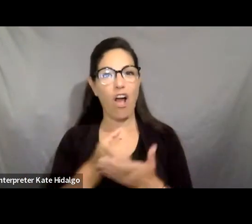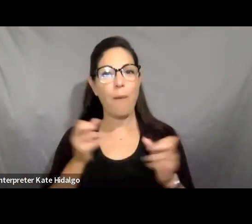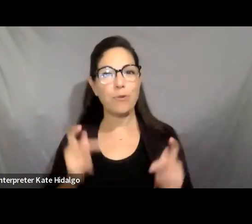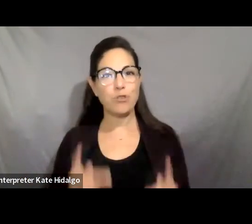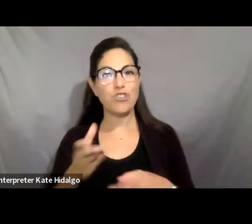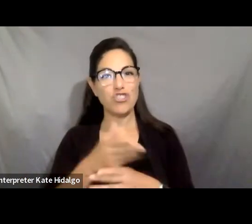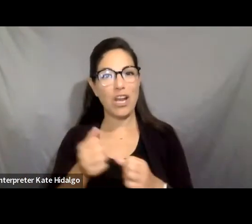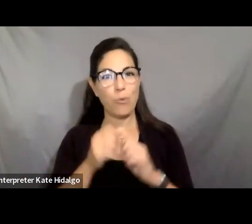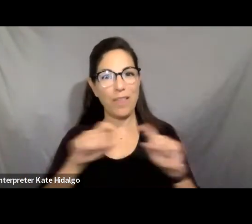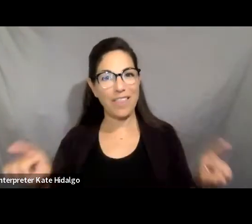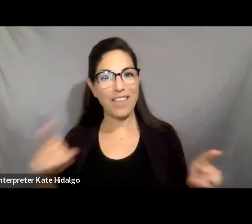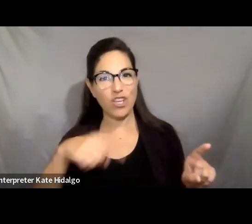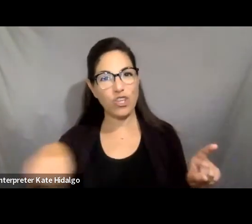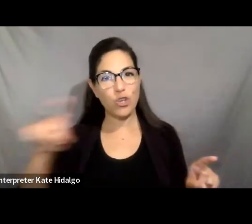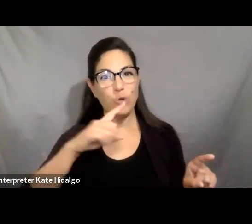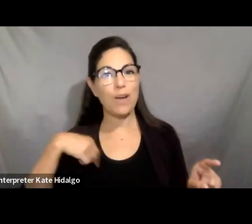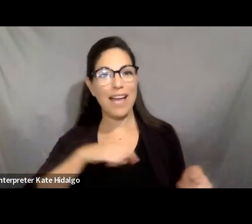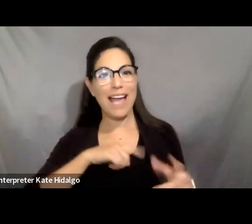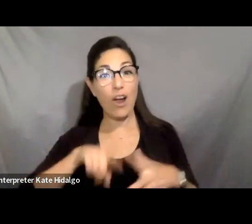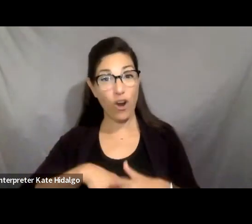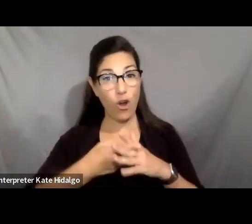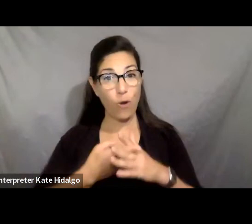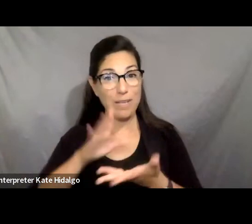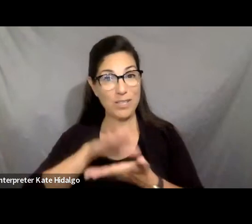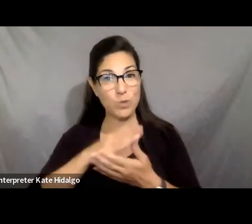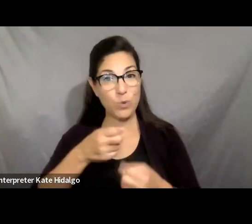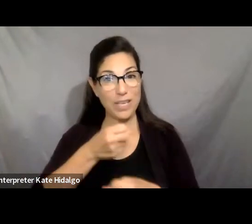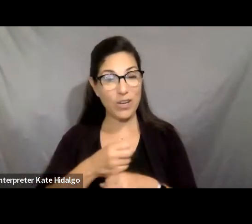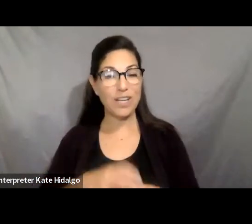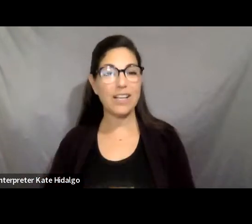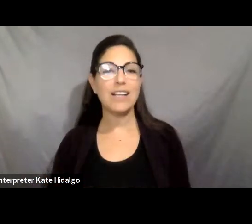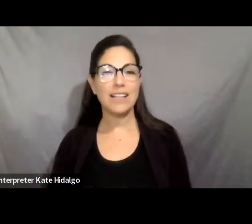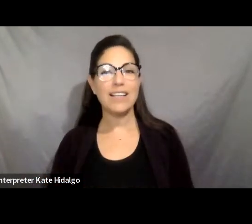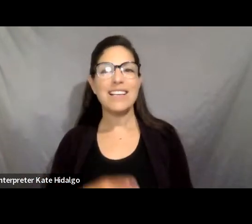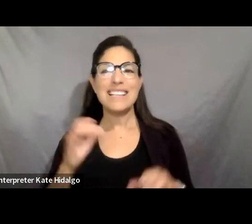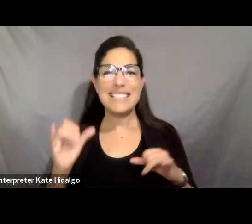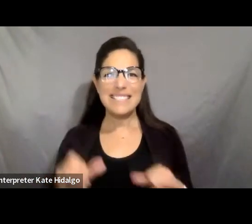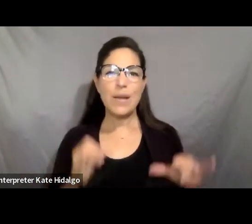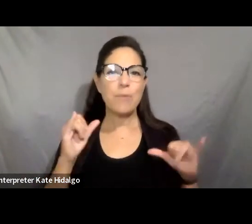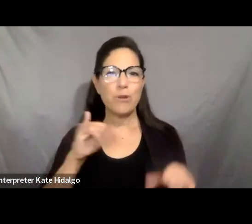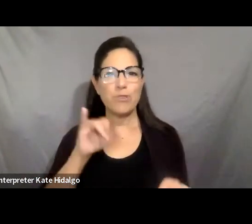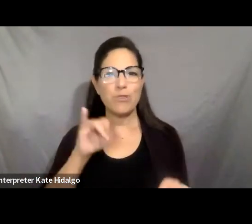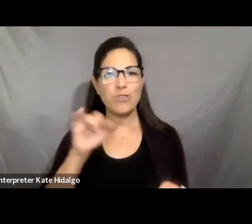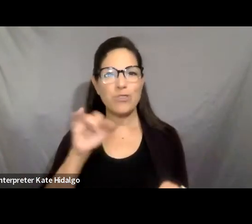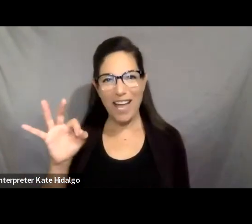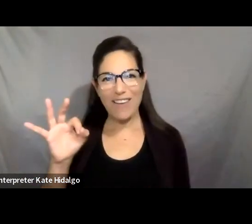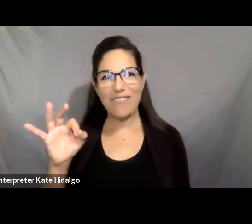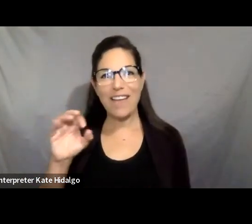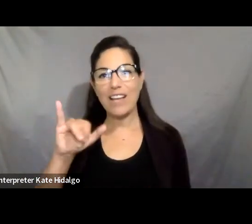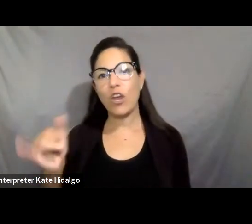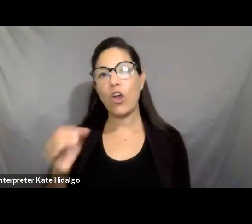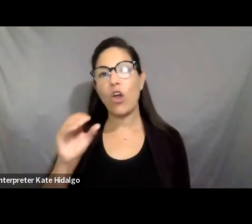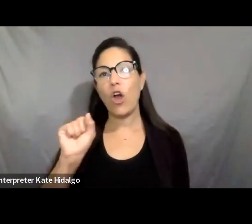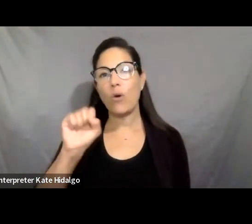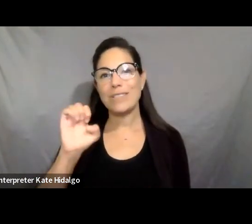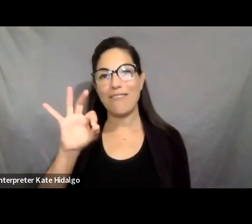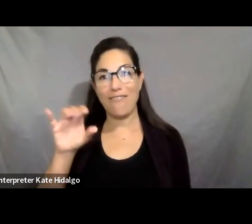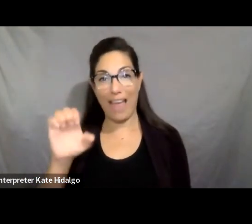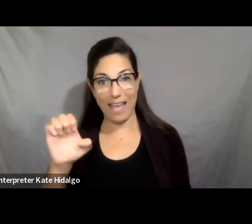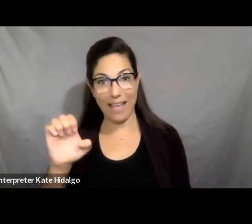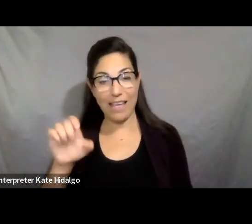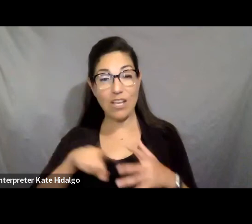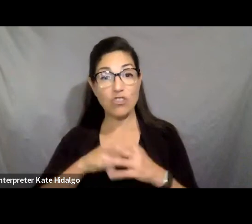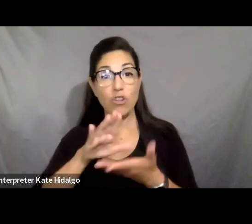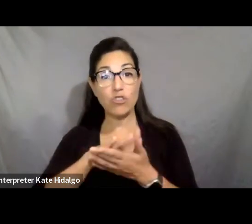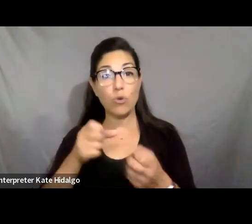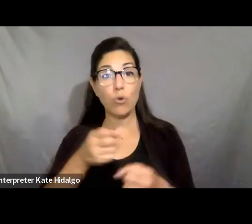share with you our opening school year. Similar to Jeff and Jose, we started the school